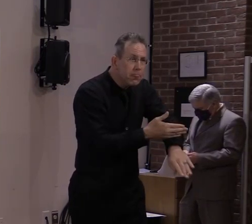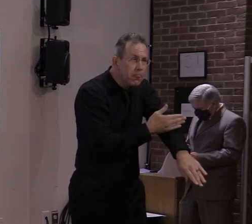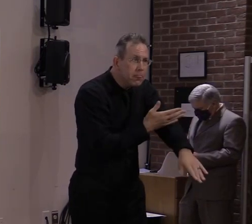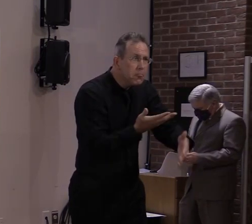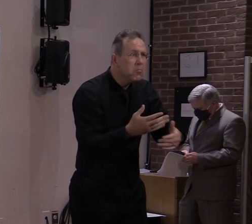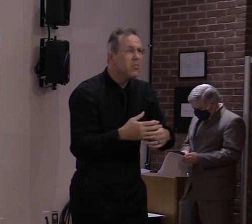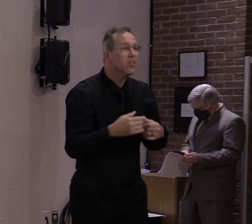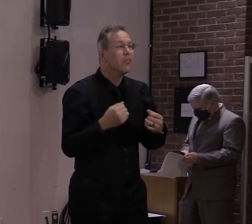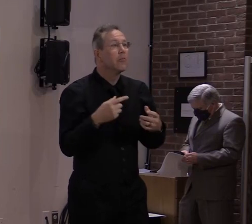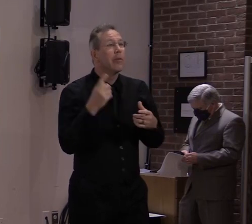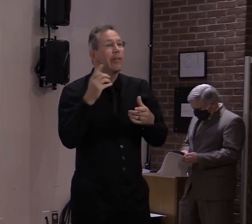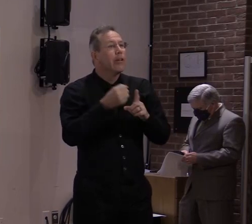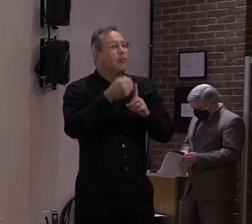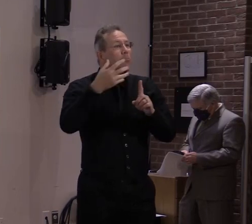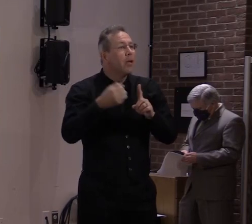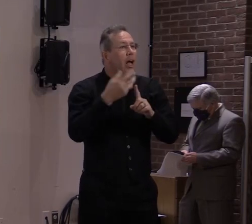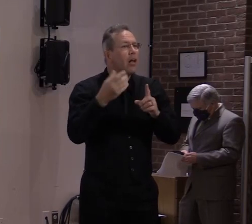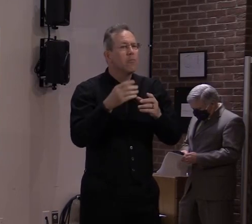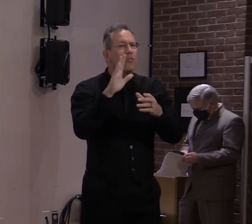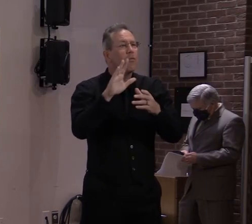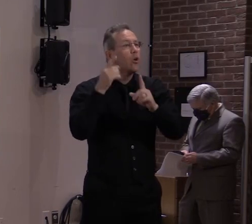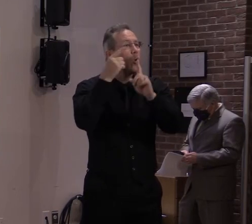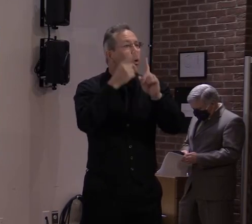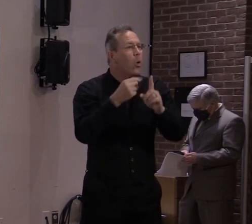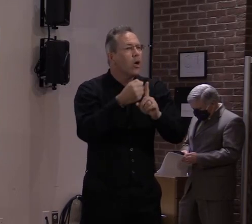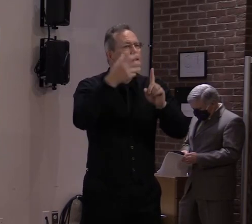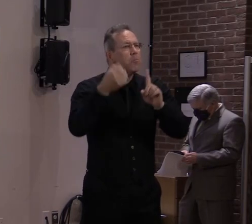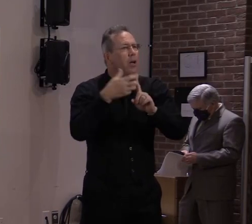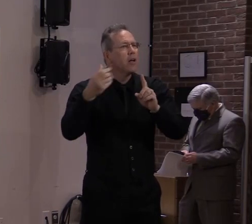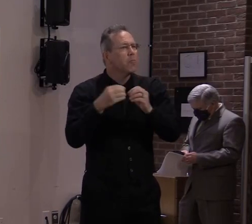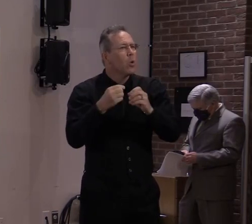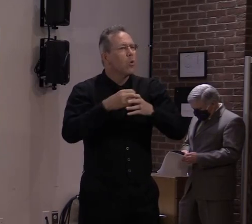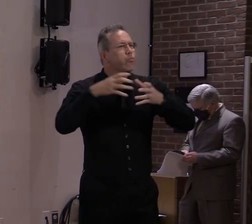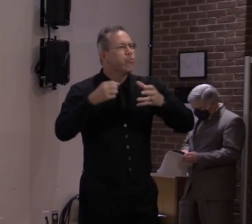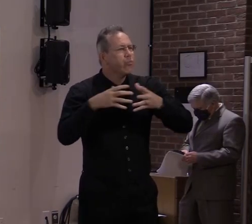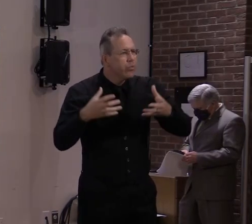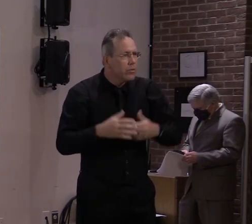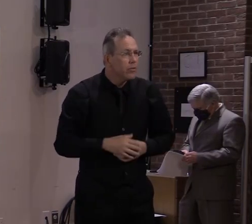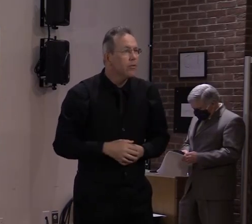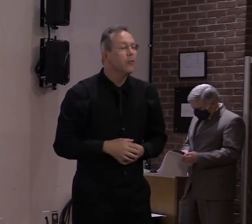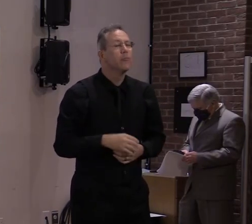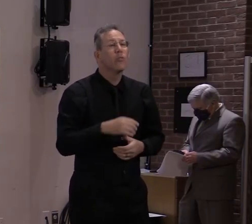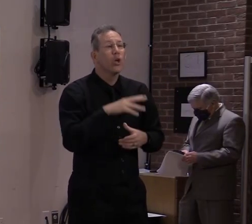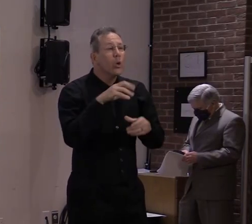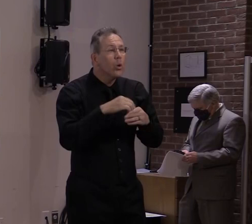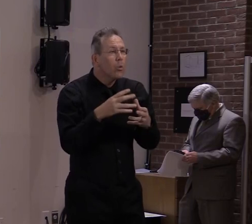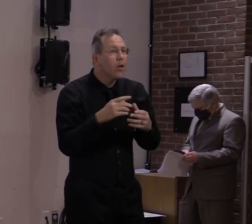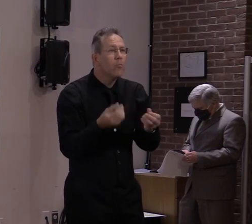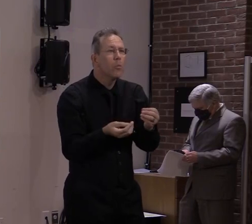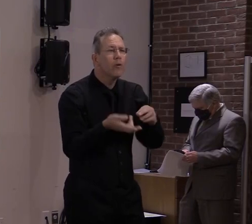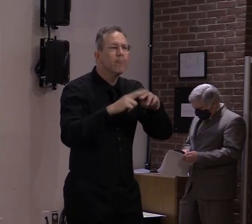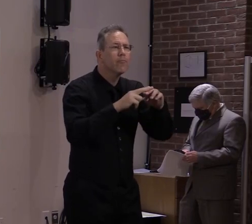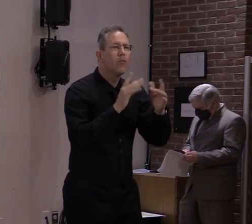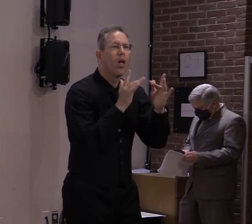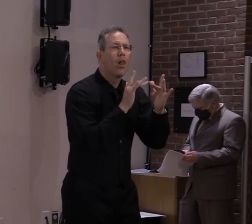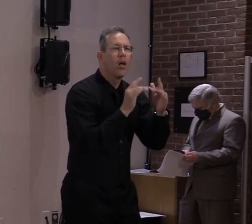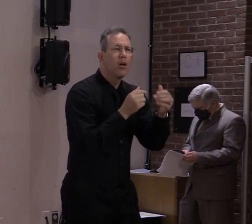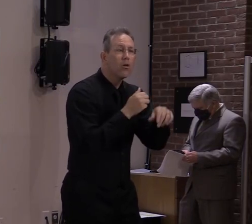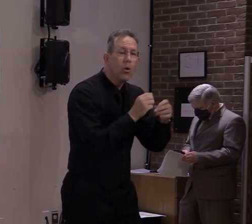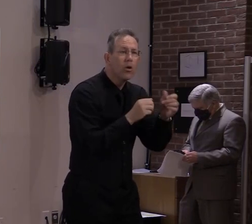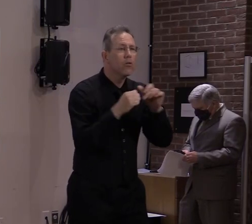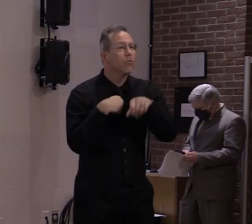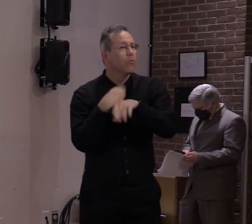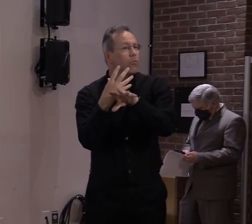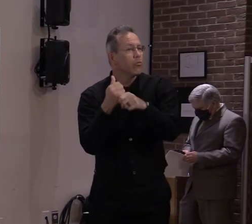systems, whereas others were interested in integrating the use of online learning platforms into the regular classroom so they could have more information on